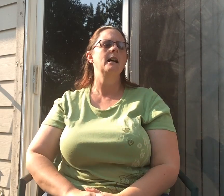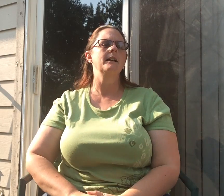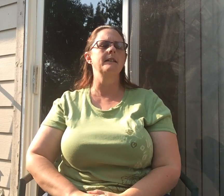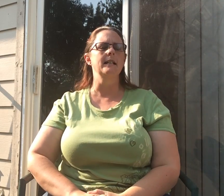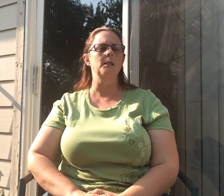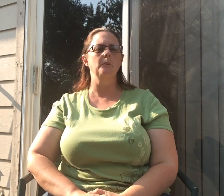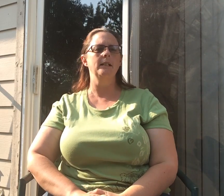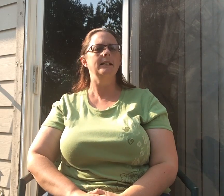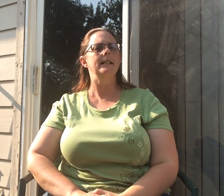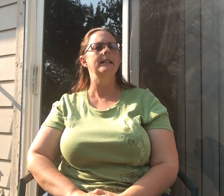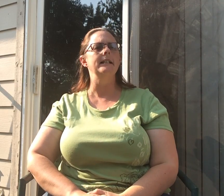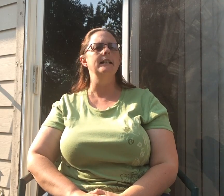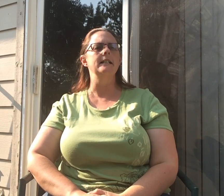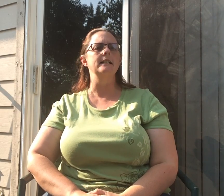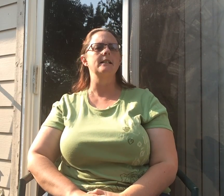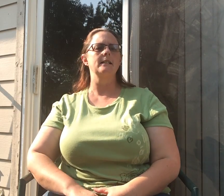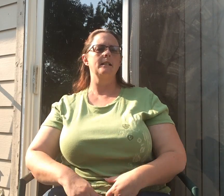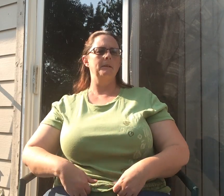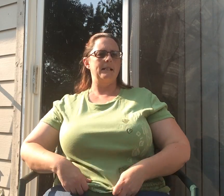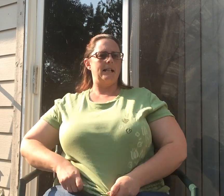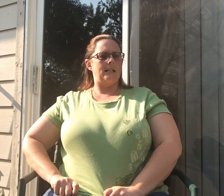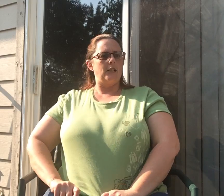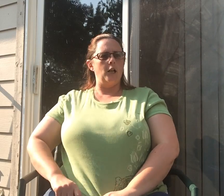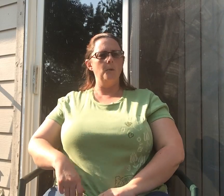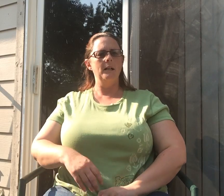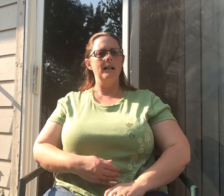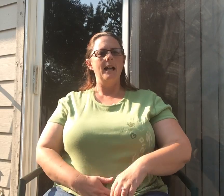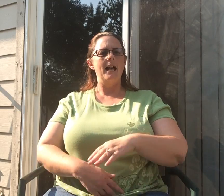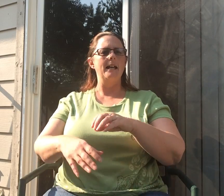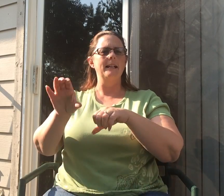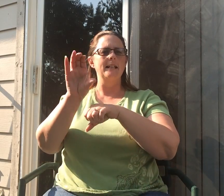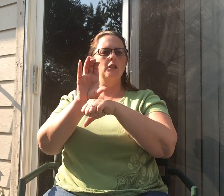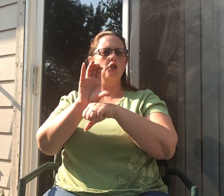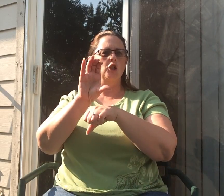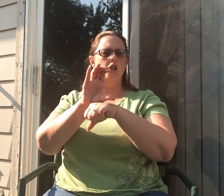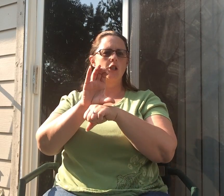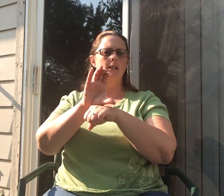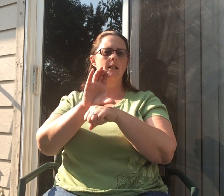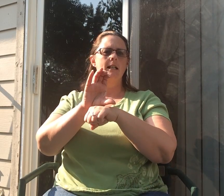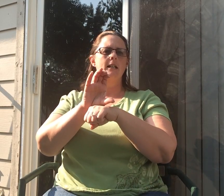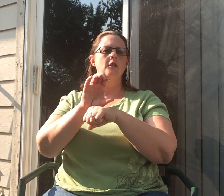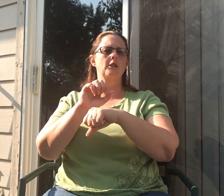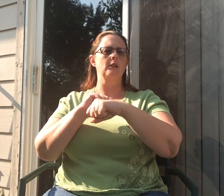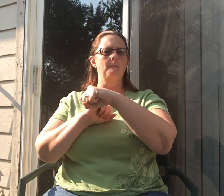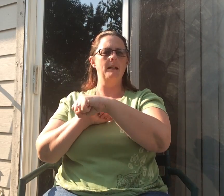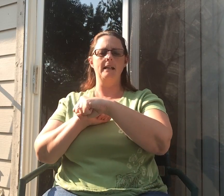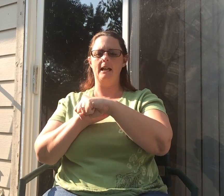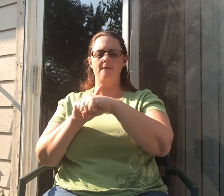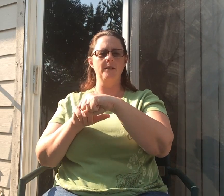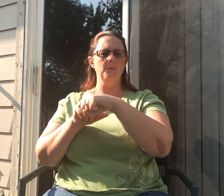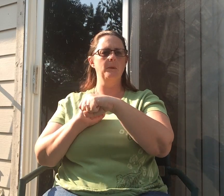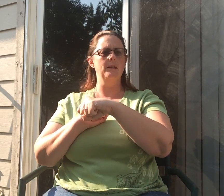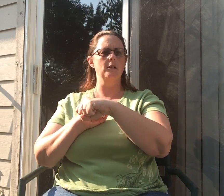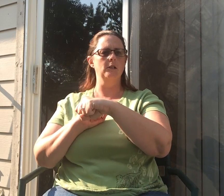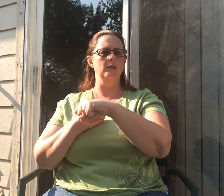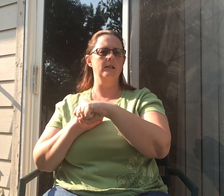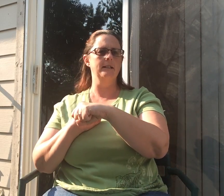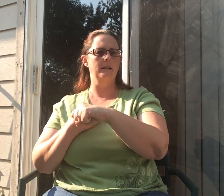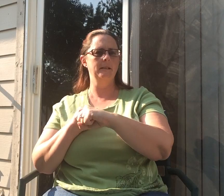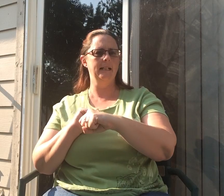The next one is someplace I like to go, and that is church. You're just going to make a fist with your non-dominant